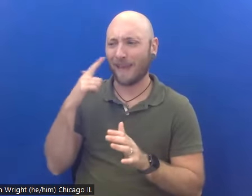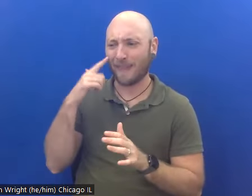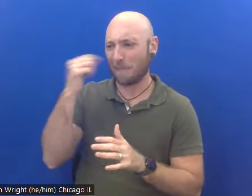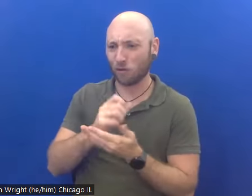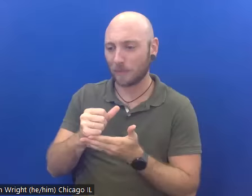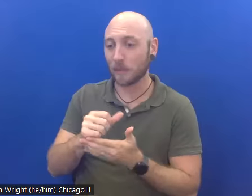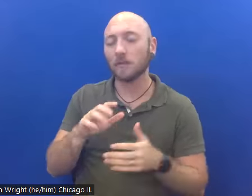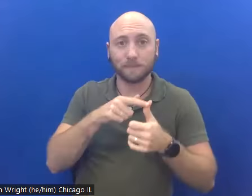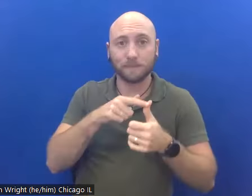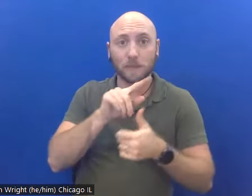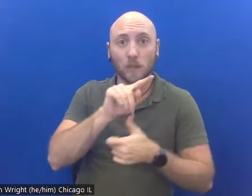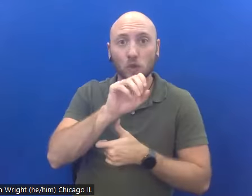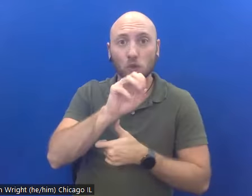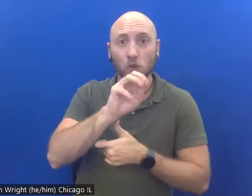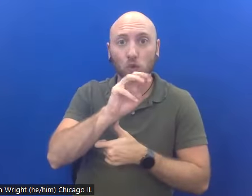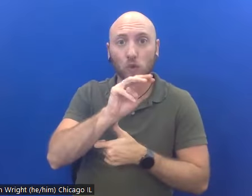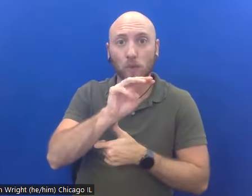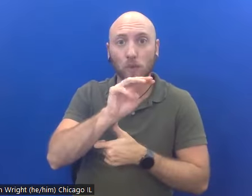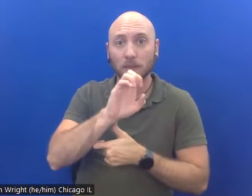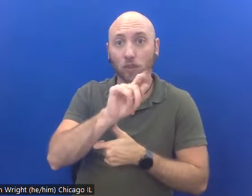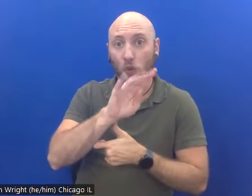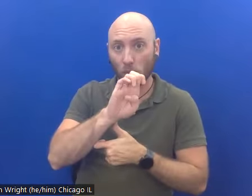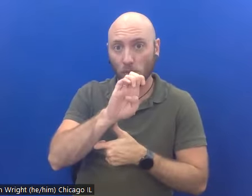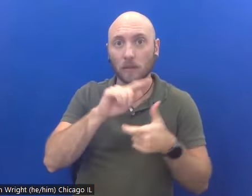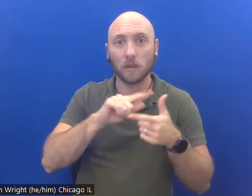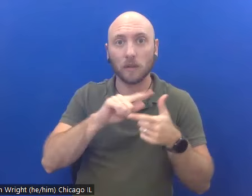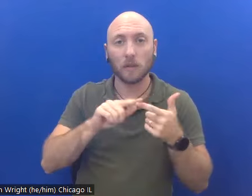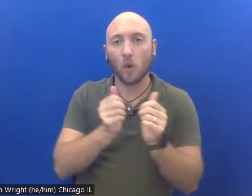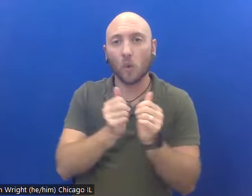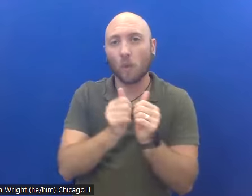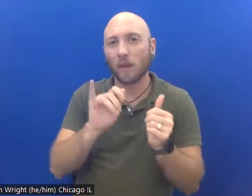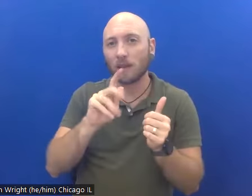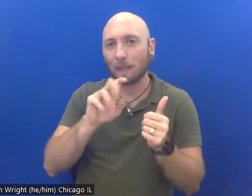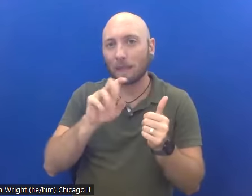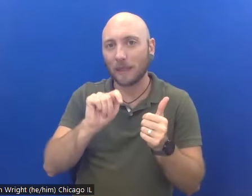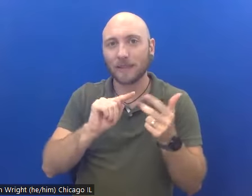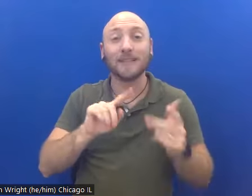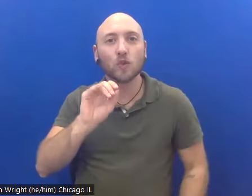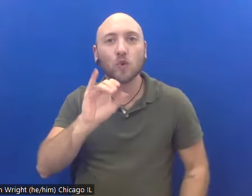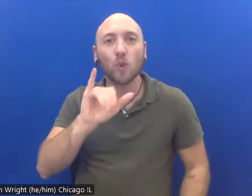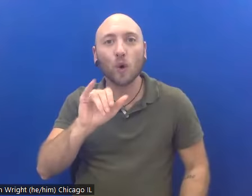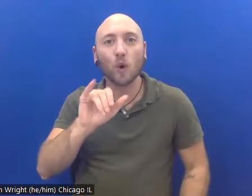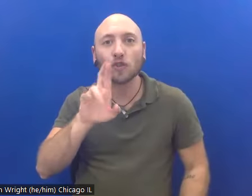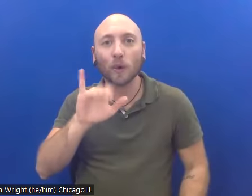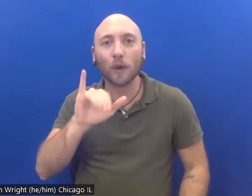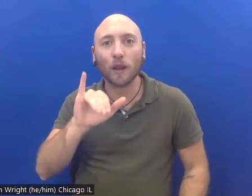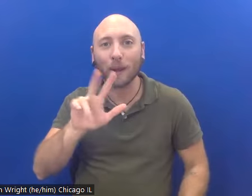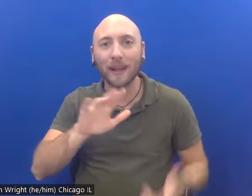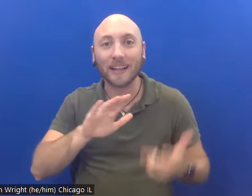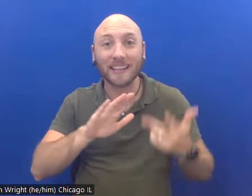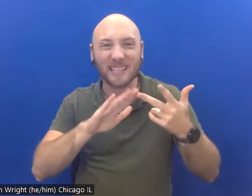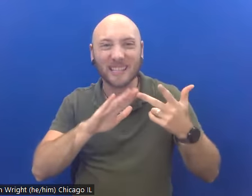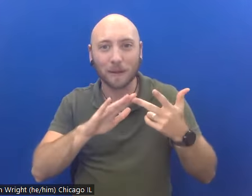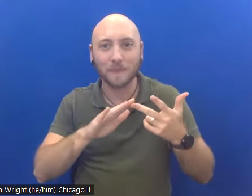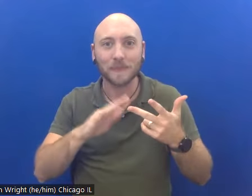Tombstone, Without Limits, which is a story of Steve Prefontaine, and Toy Story 3. Because Toy Story 3, that scene where they're all holding on to each